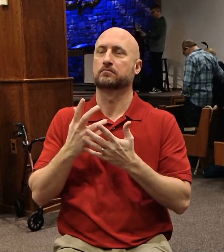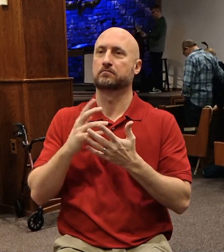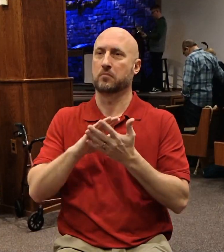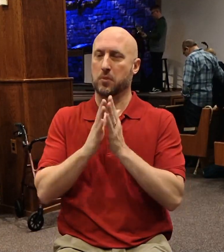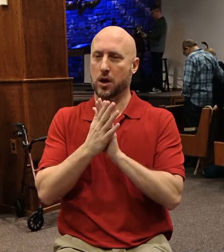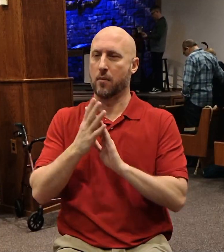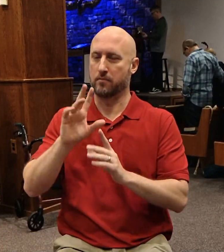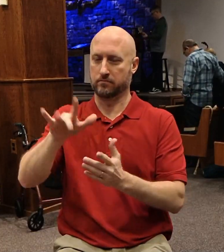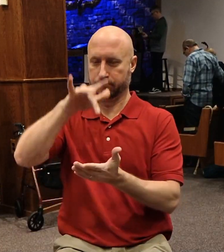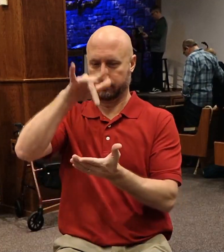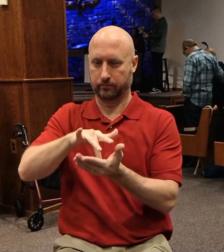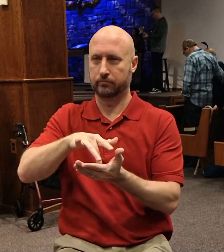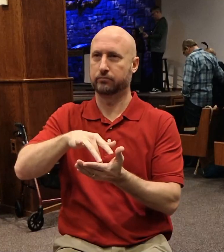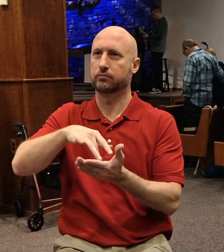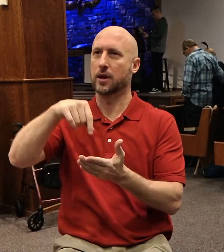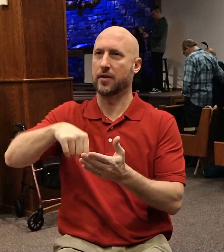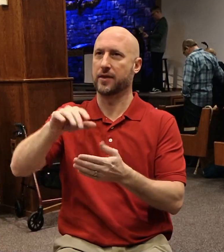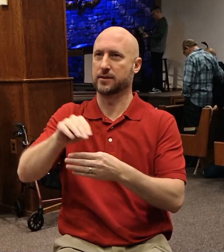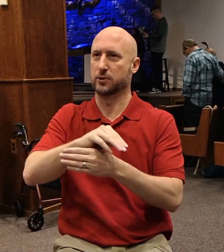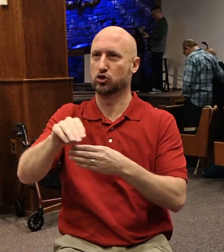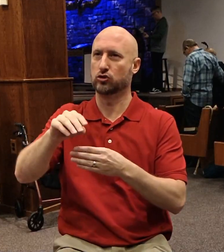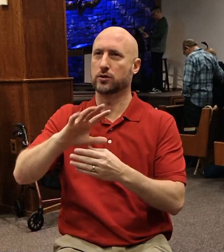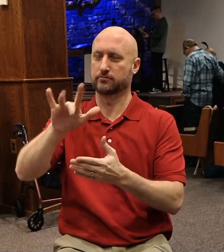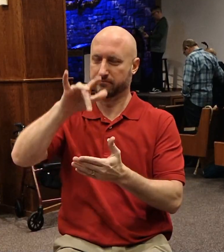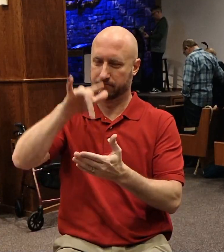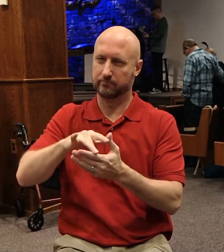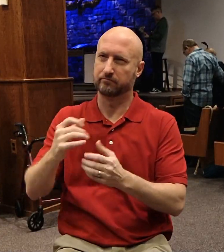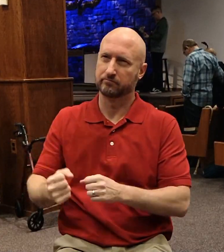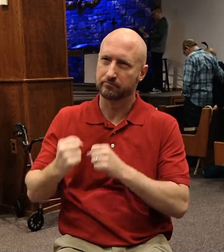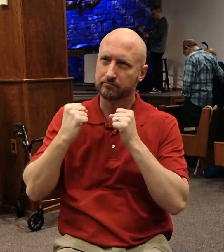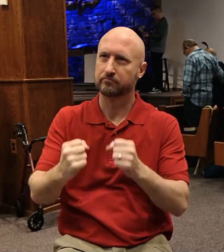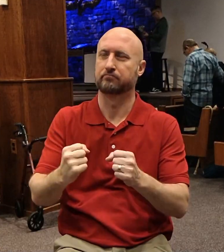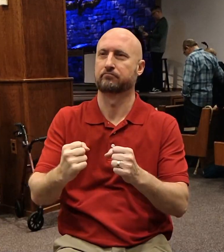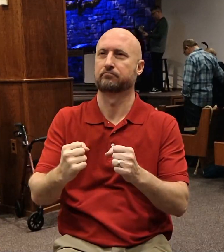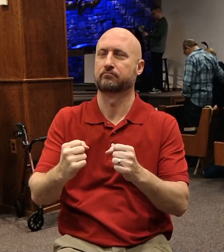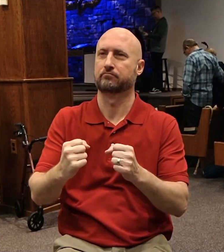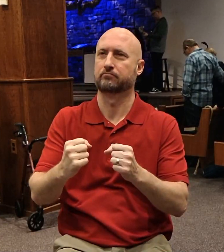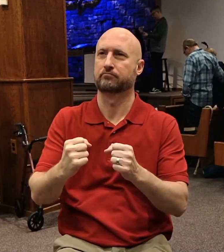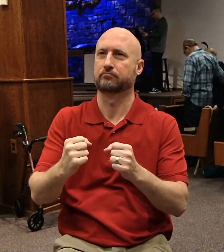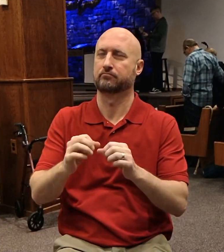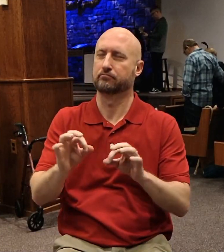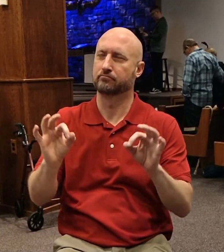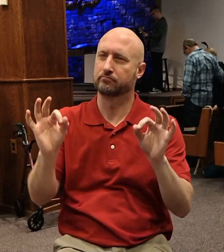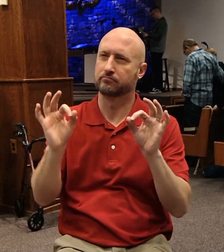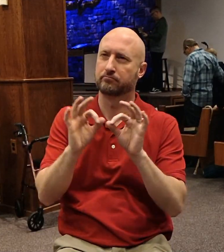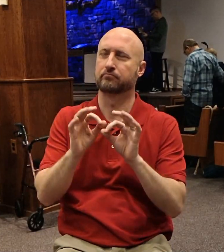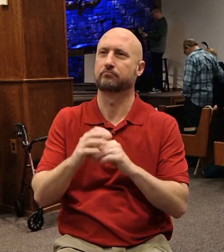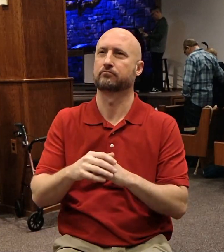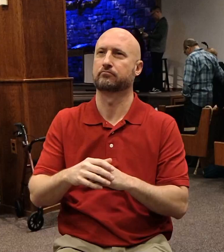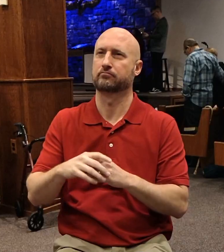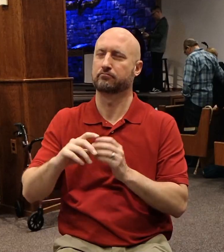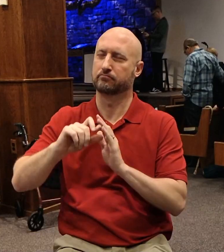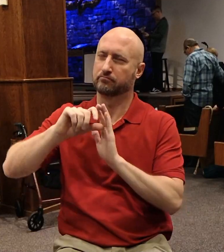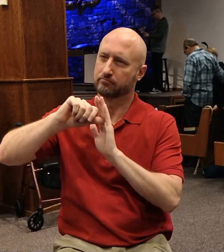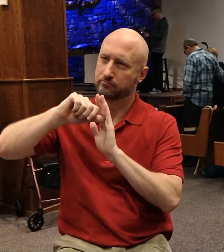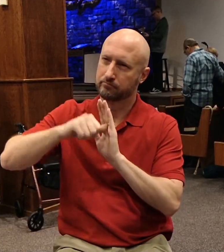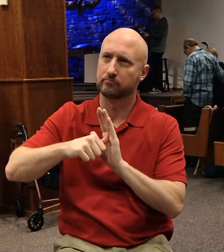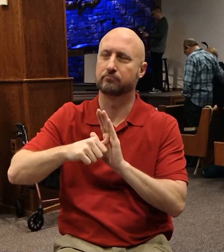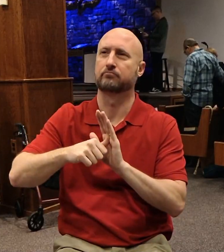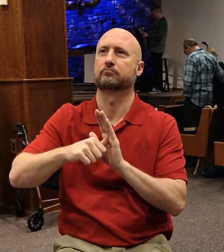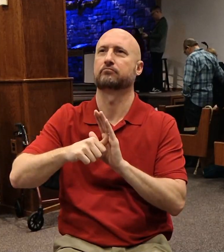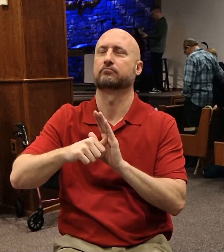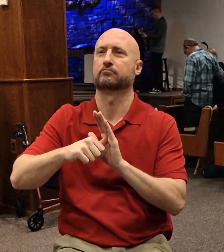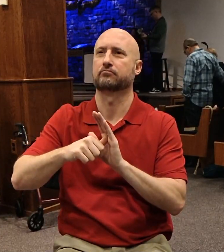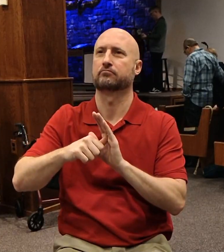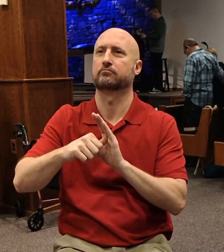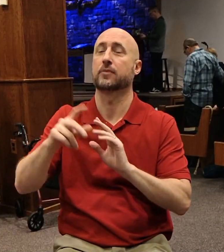let it be central and powerful and poignant Lord and